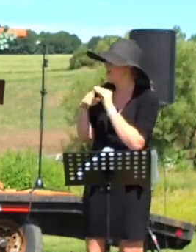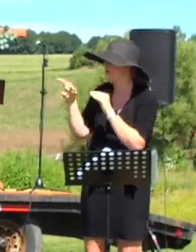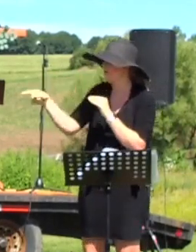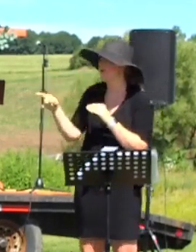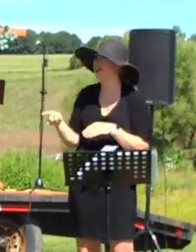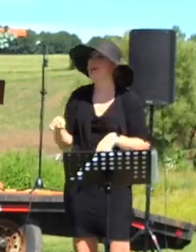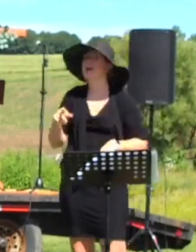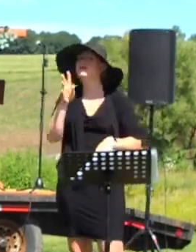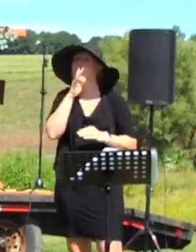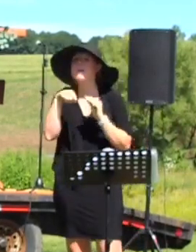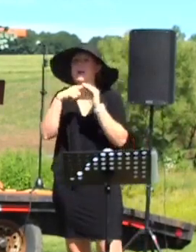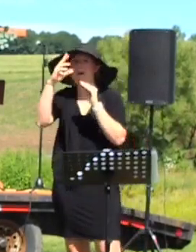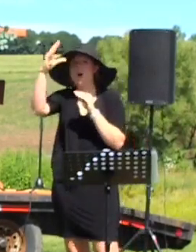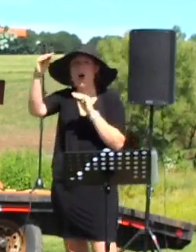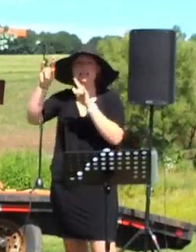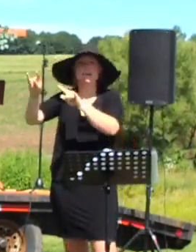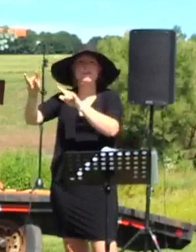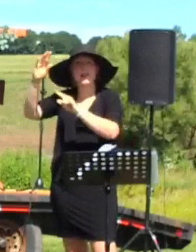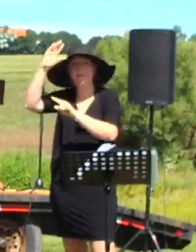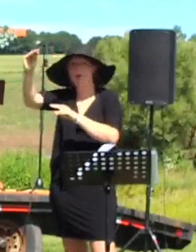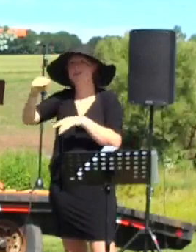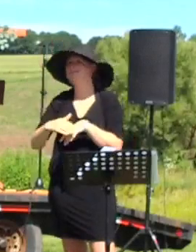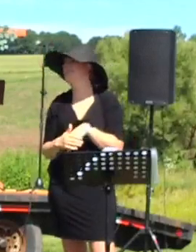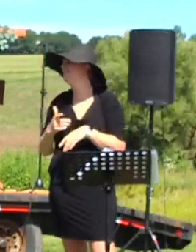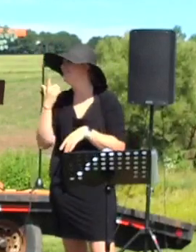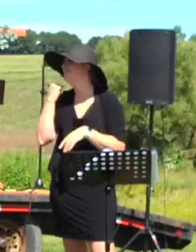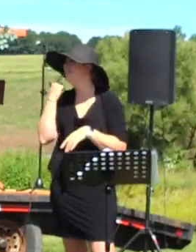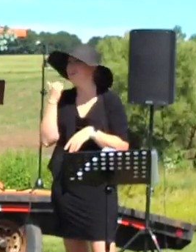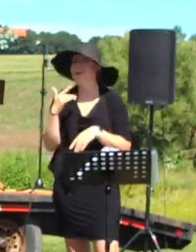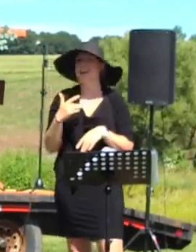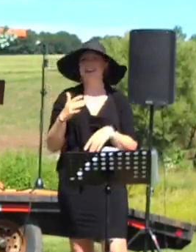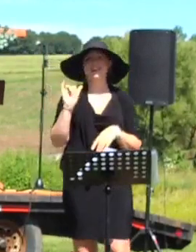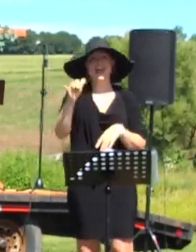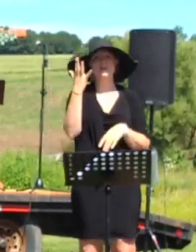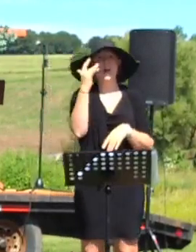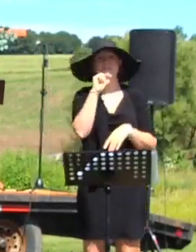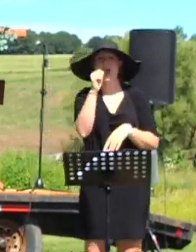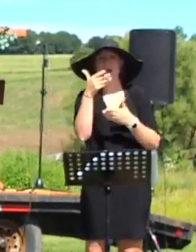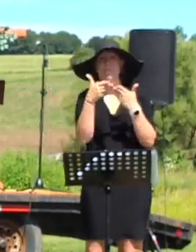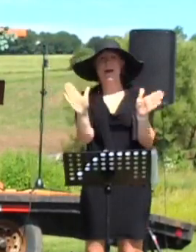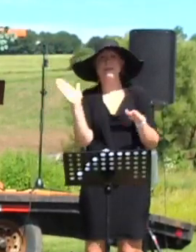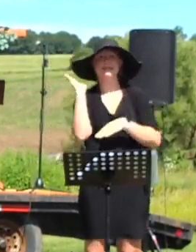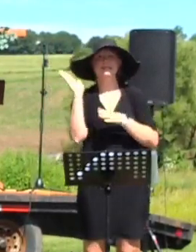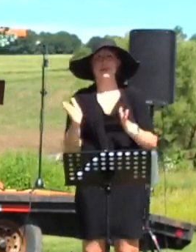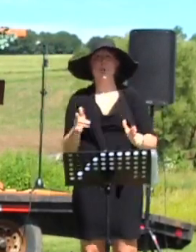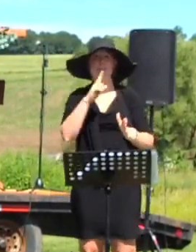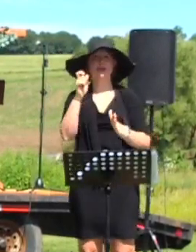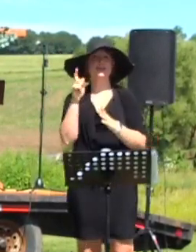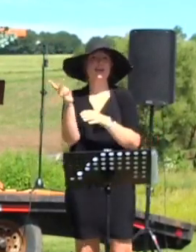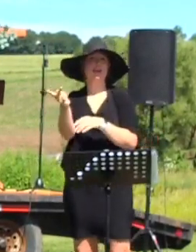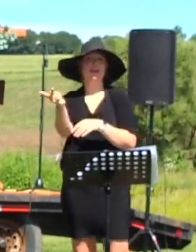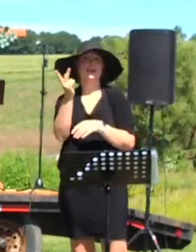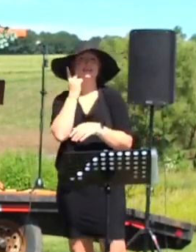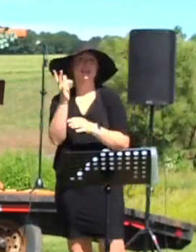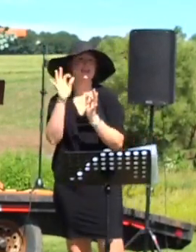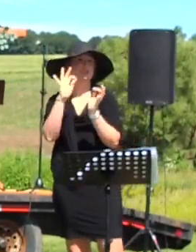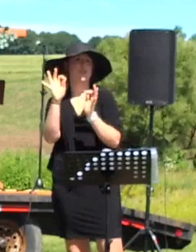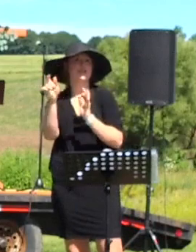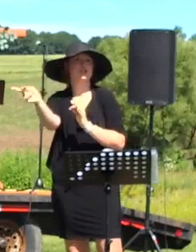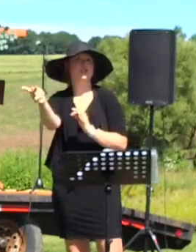Okay, perfect. So, this is why I'm not a very good public speaker, because I can't deal with the